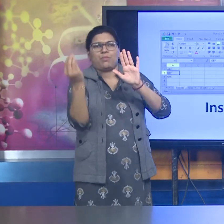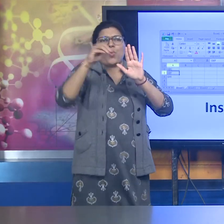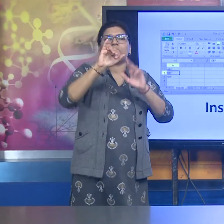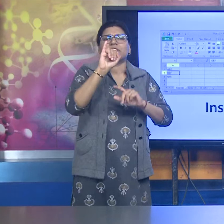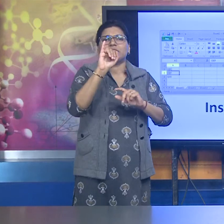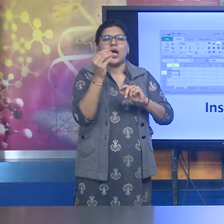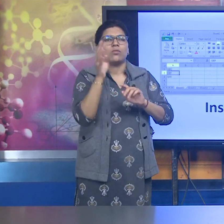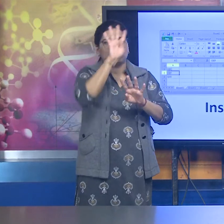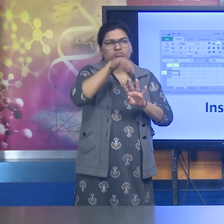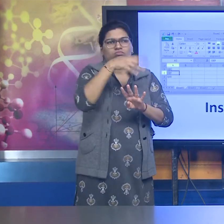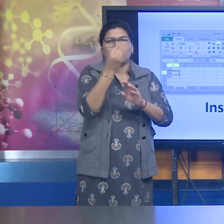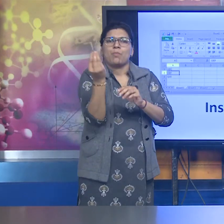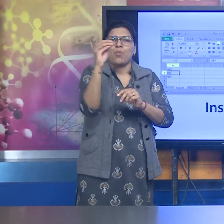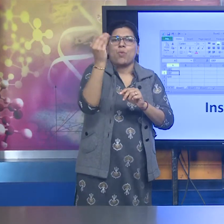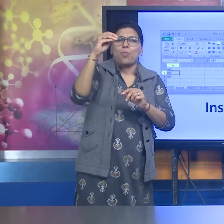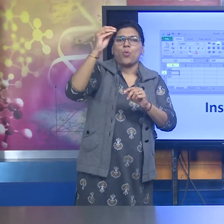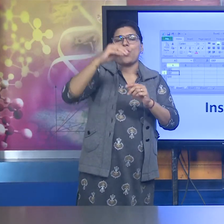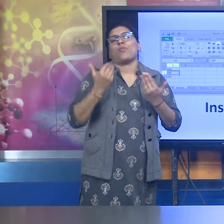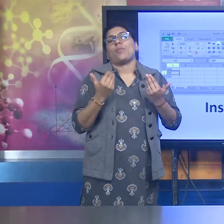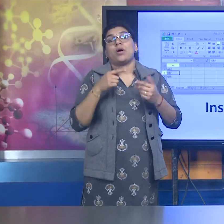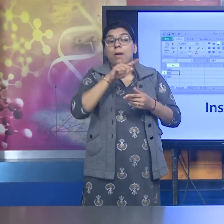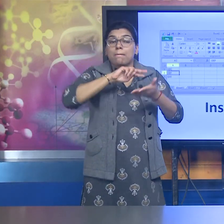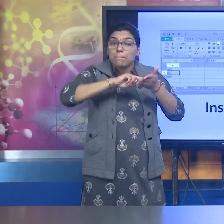For example, previously you have said this.